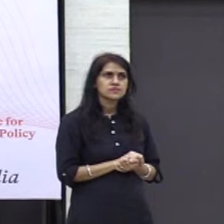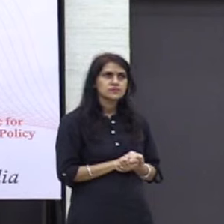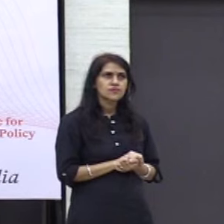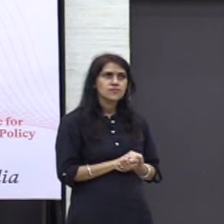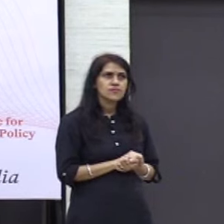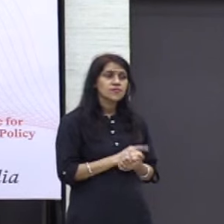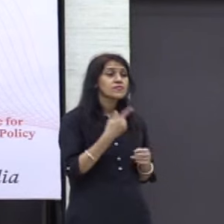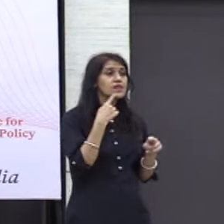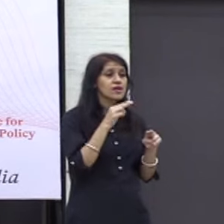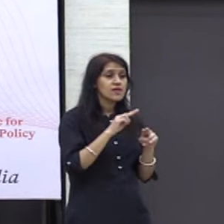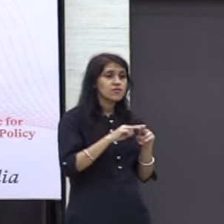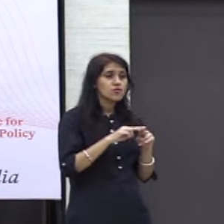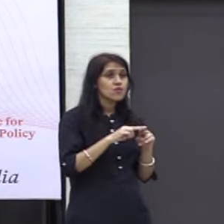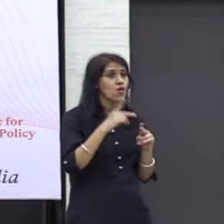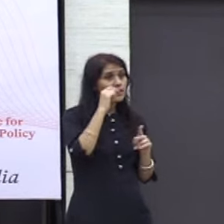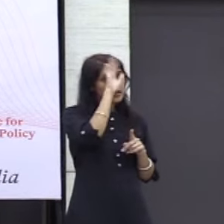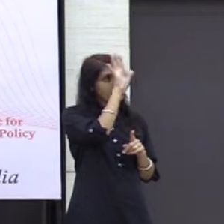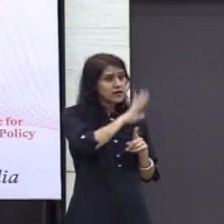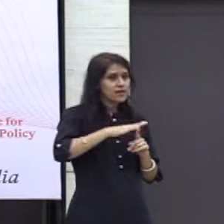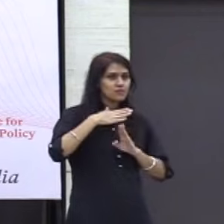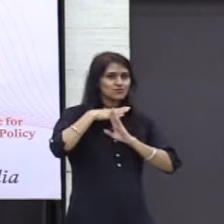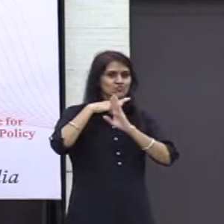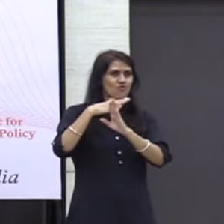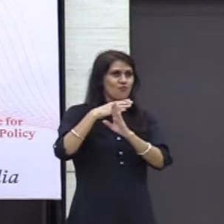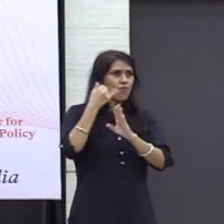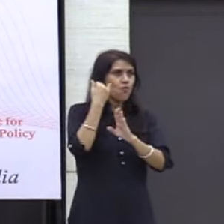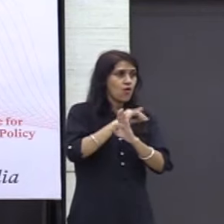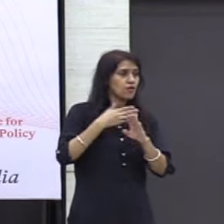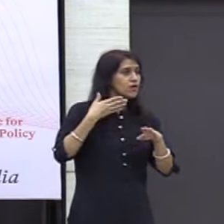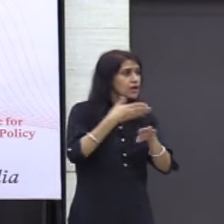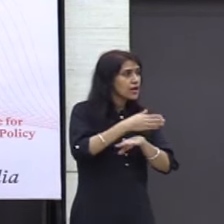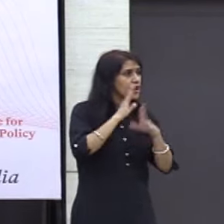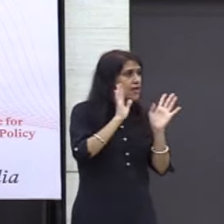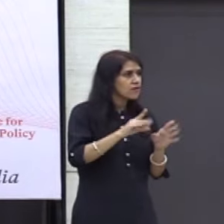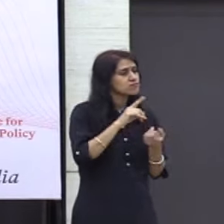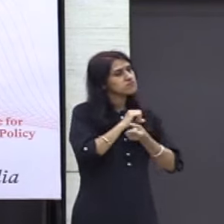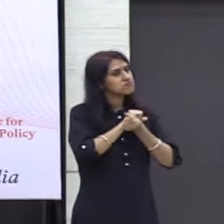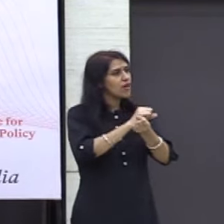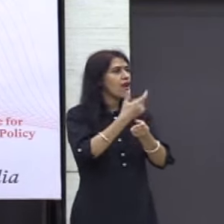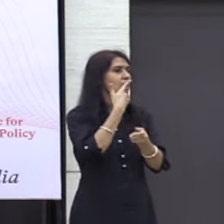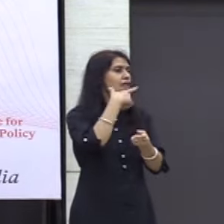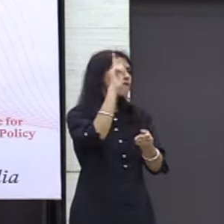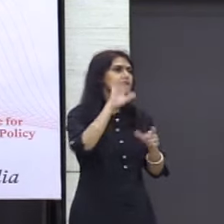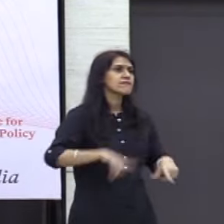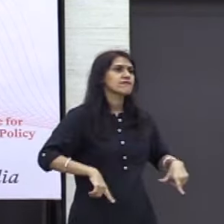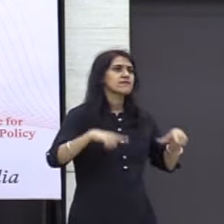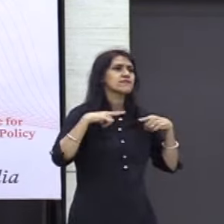if you impact the security of India, integrity of the country, you'll be in prison for life.